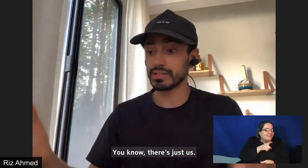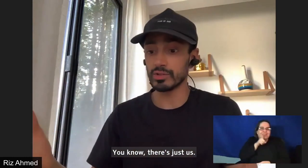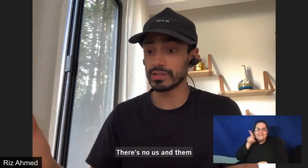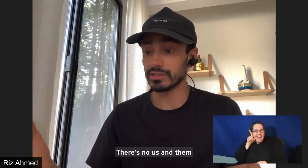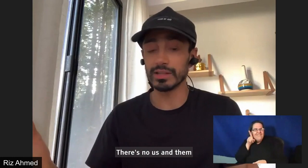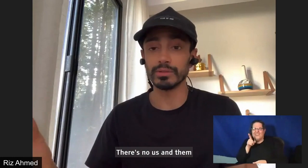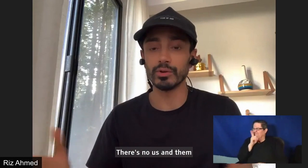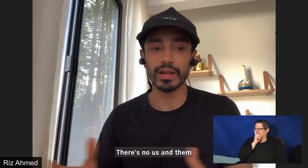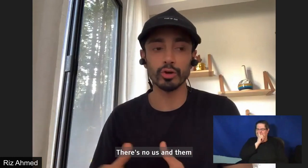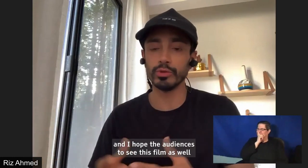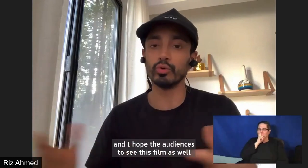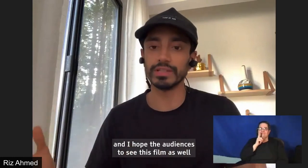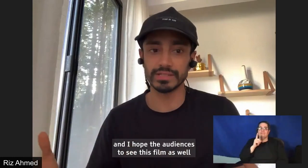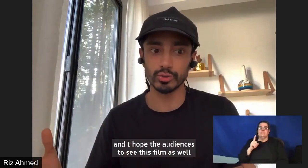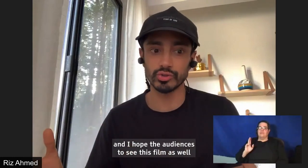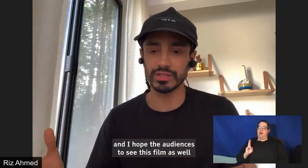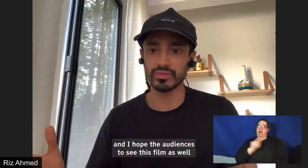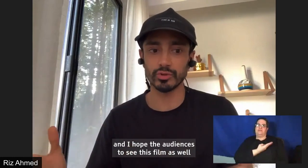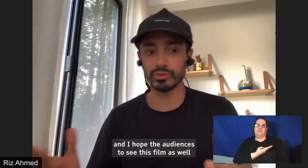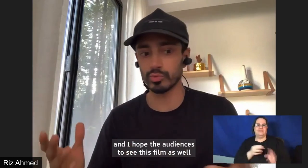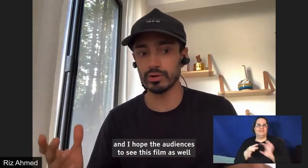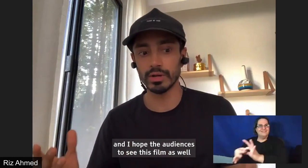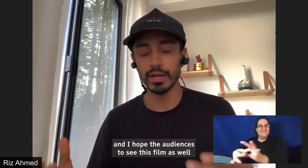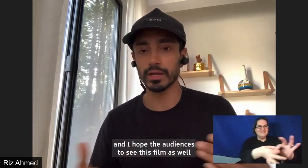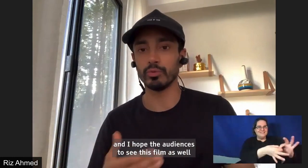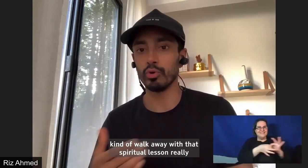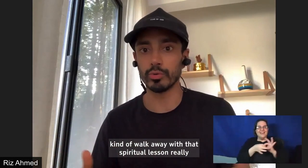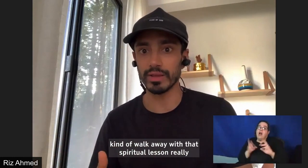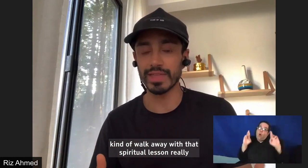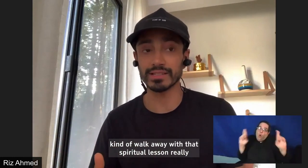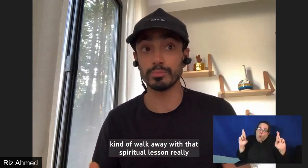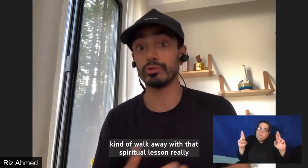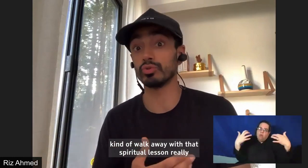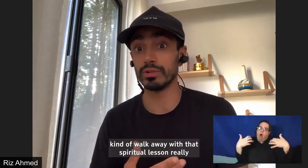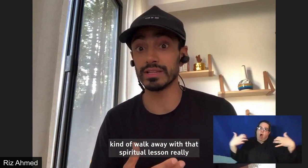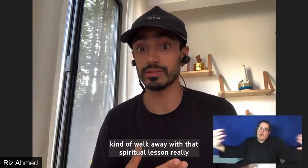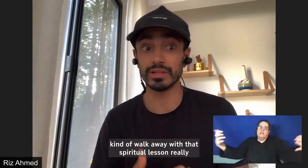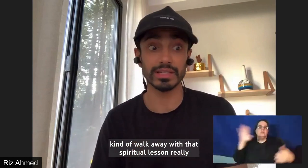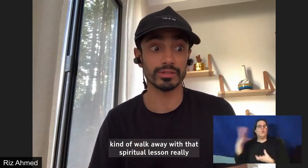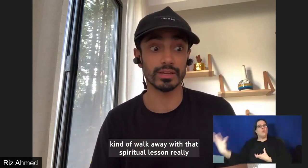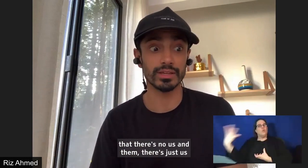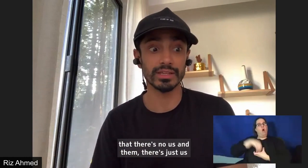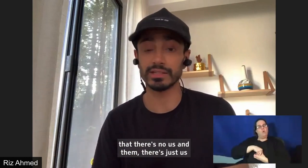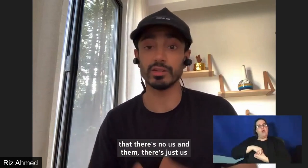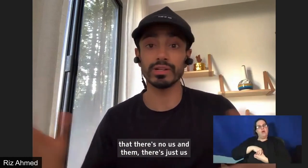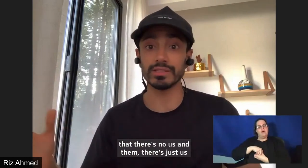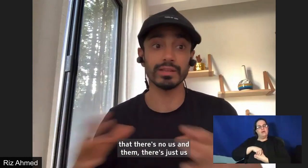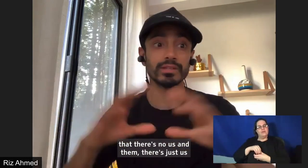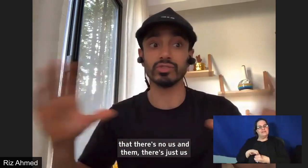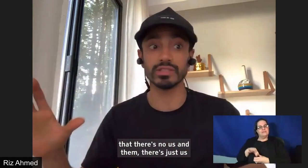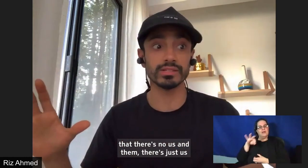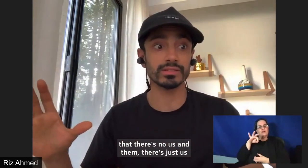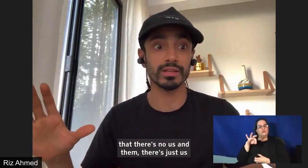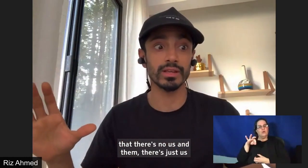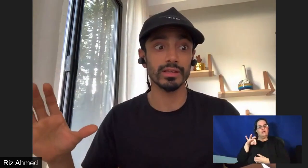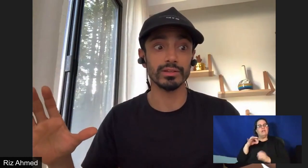just us, there's no us and them, you know. And I hope the audiences who see this film as well kind of walk away with that spiritual lesson, really, that there's no us and